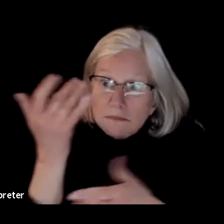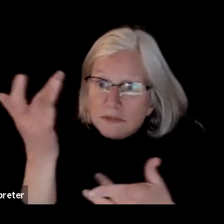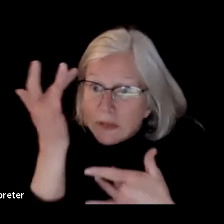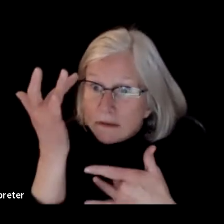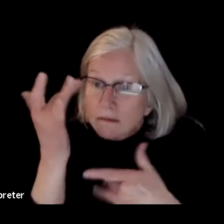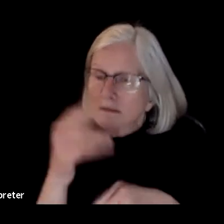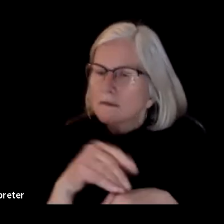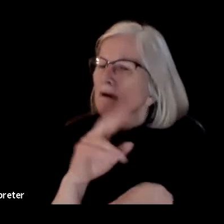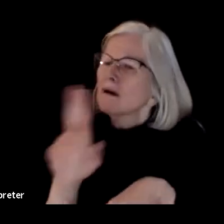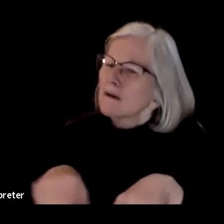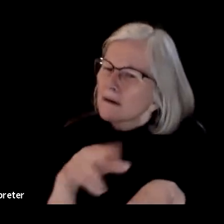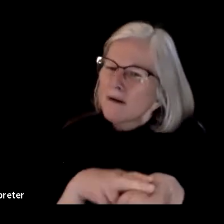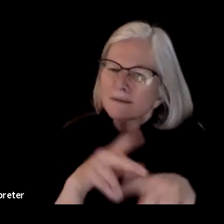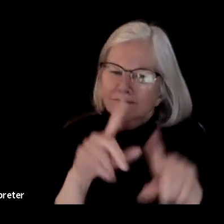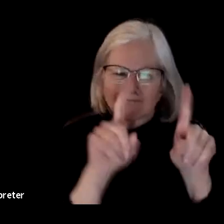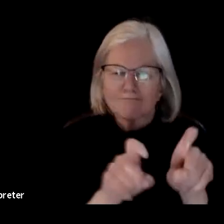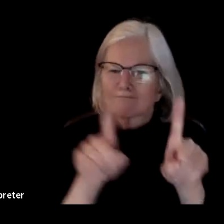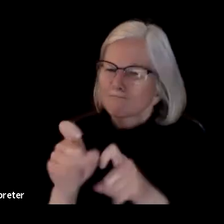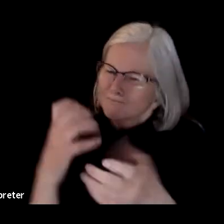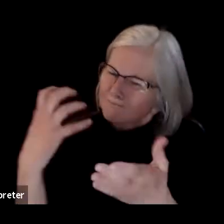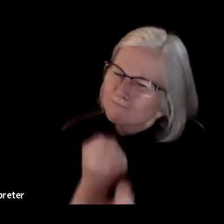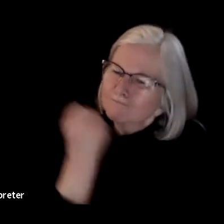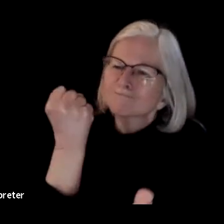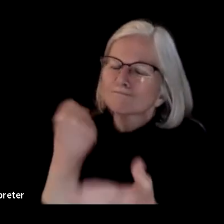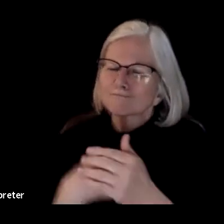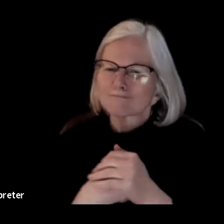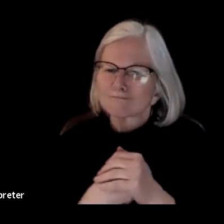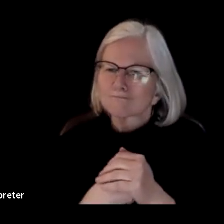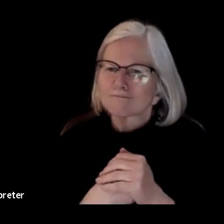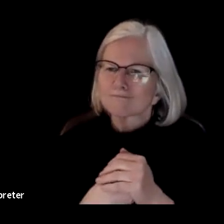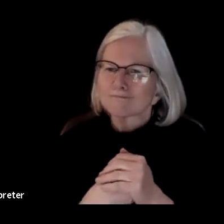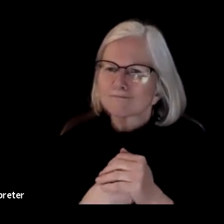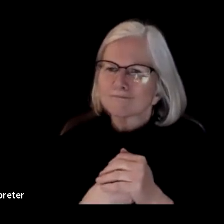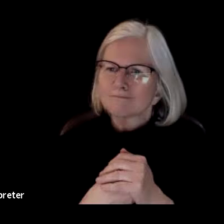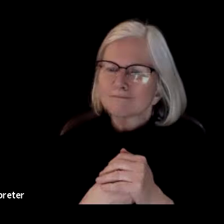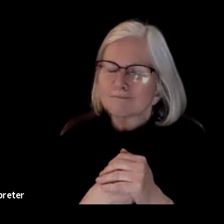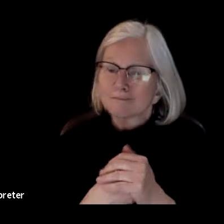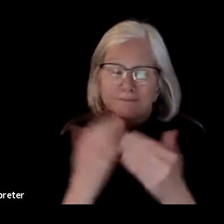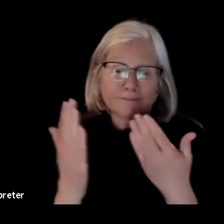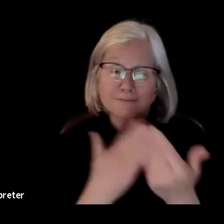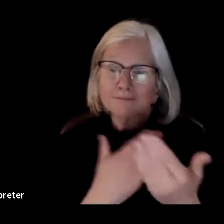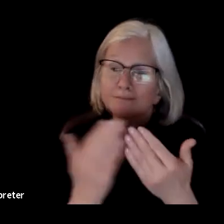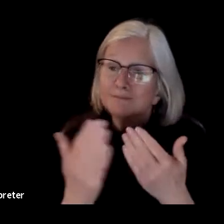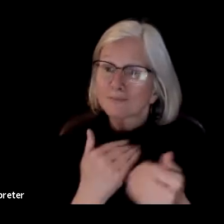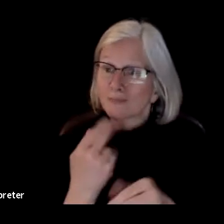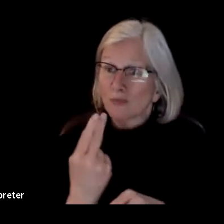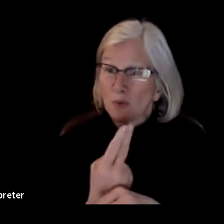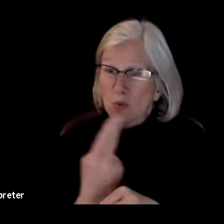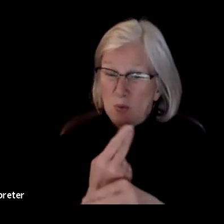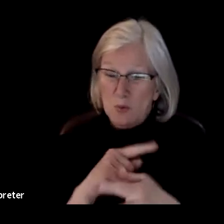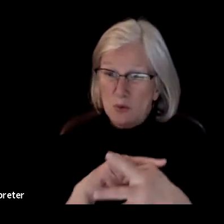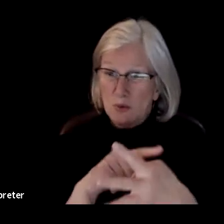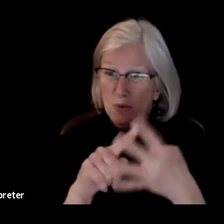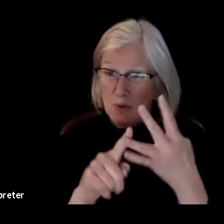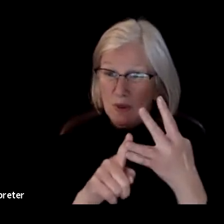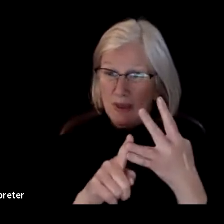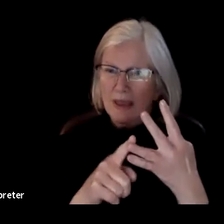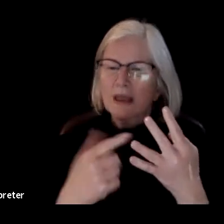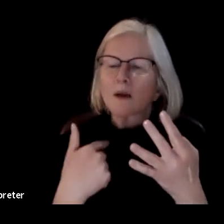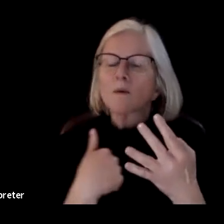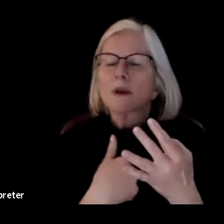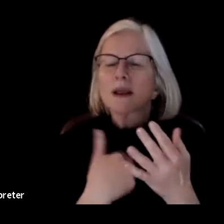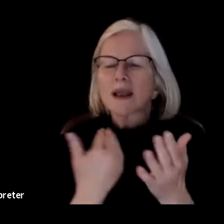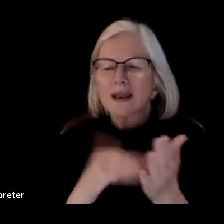tested. Even if you have not bought into these strategies before, we are asking Minnesotans to give them